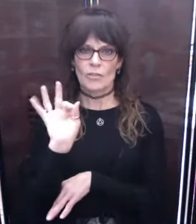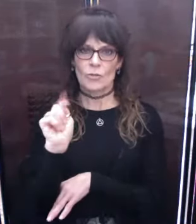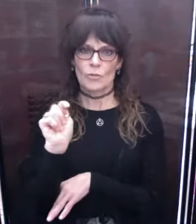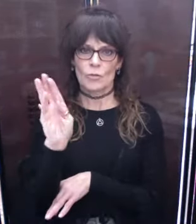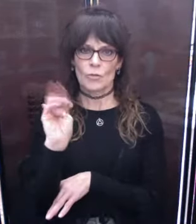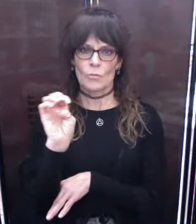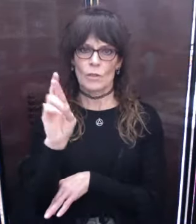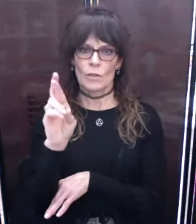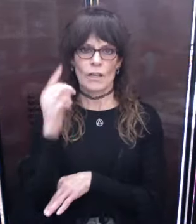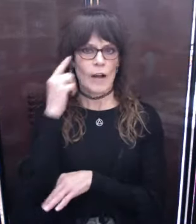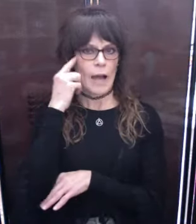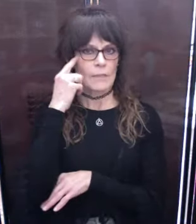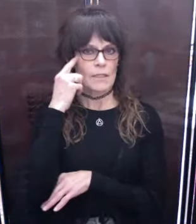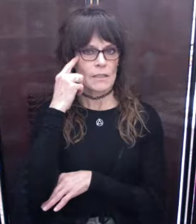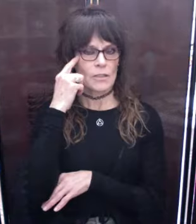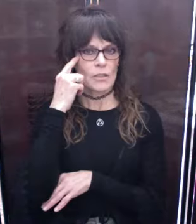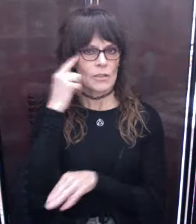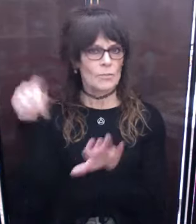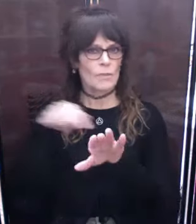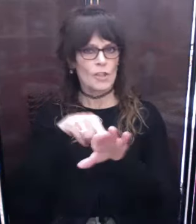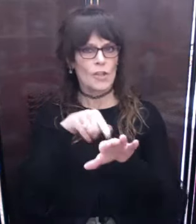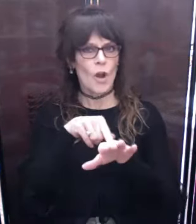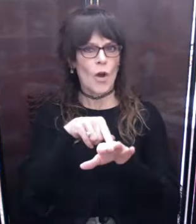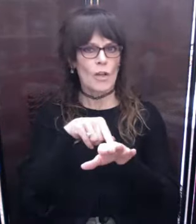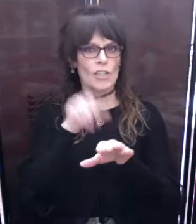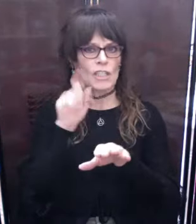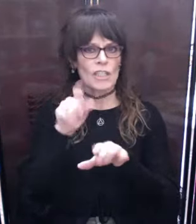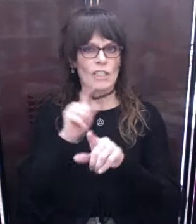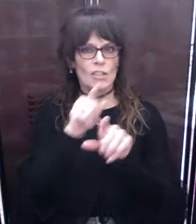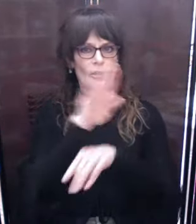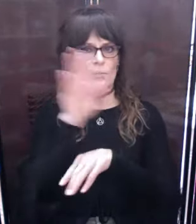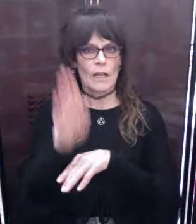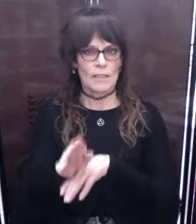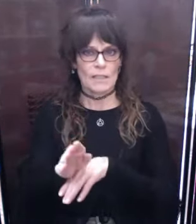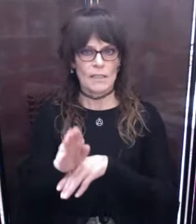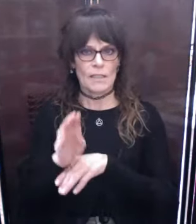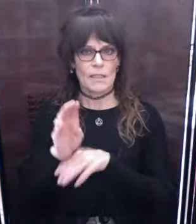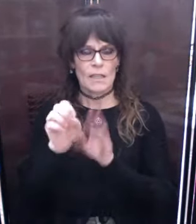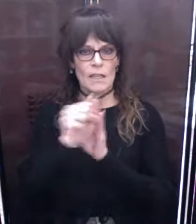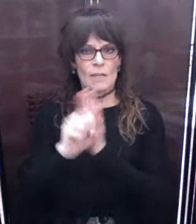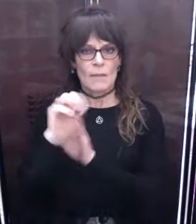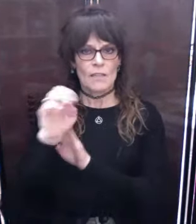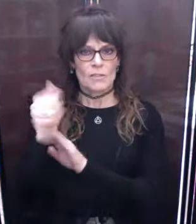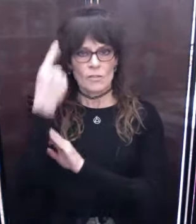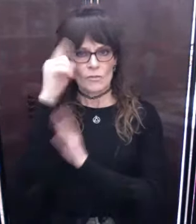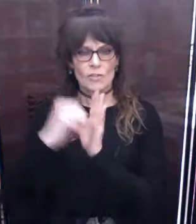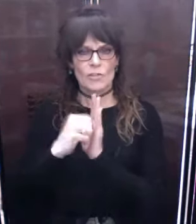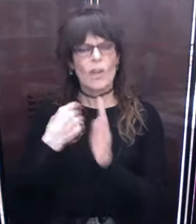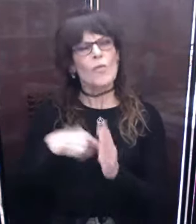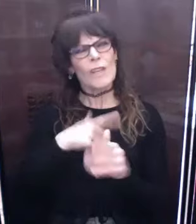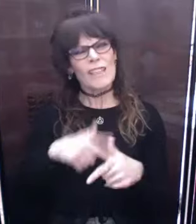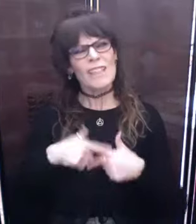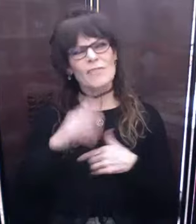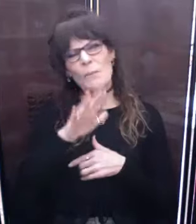and she had to go to Boston, Massachusetts for surgery. And we lived about 3 hours away from that in upstate New